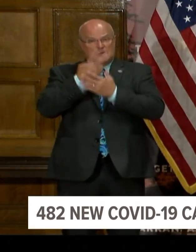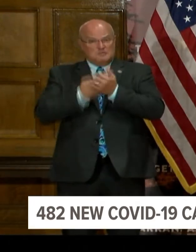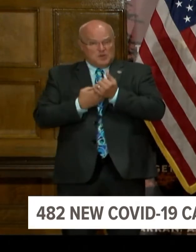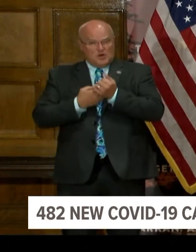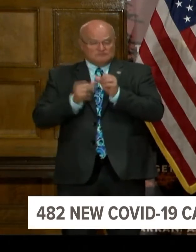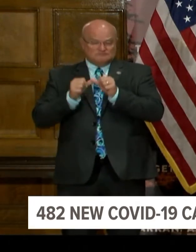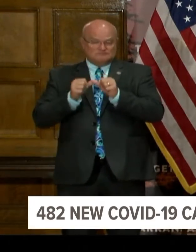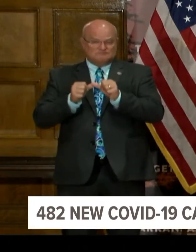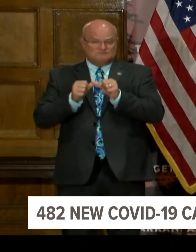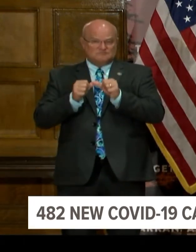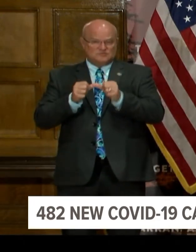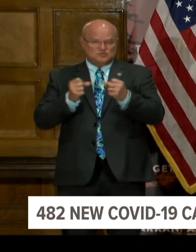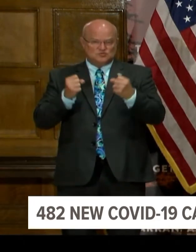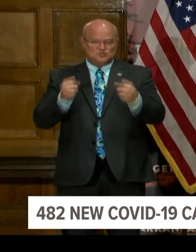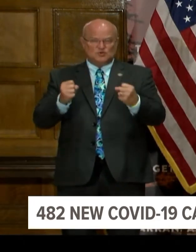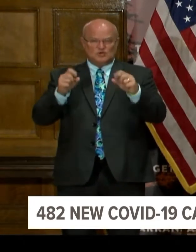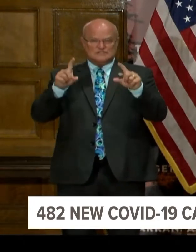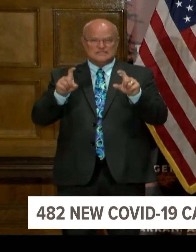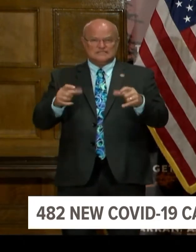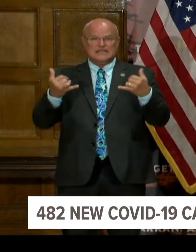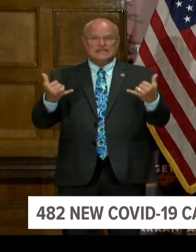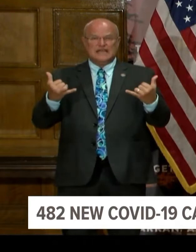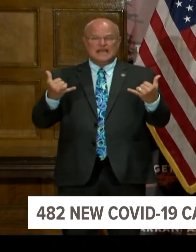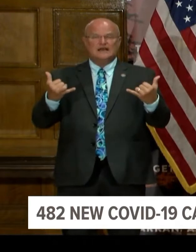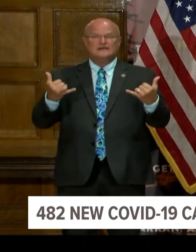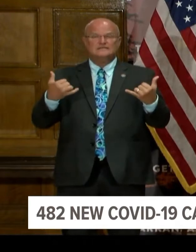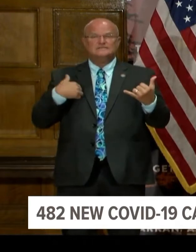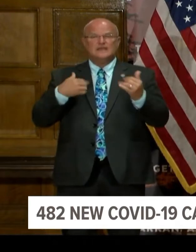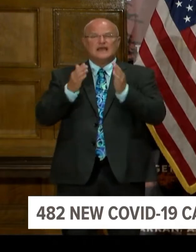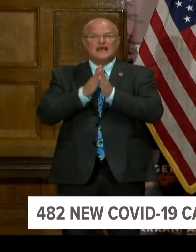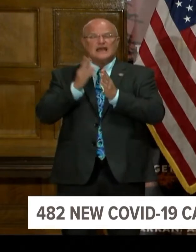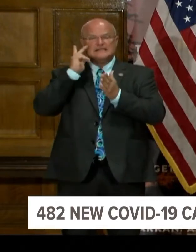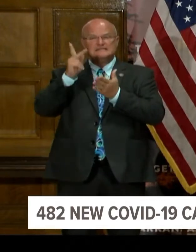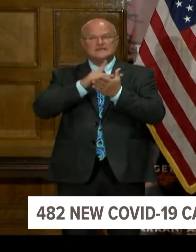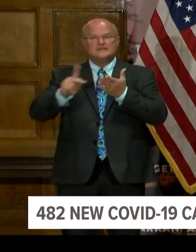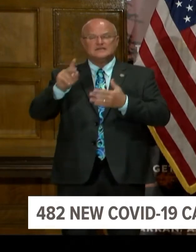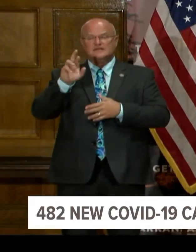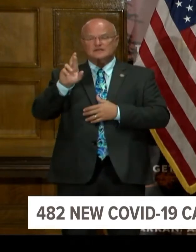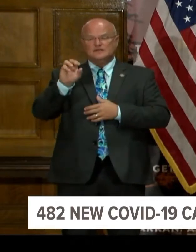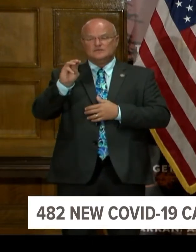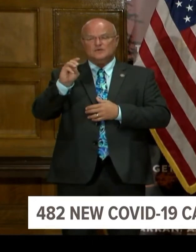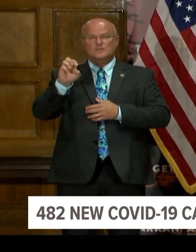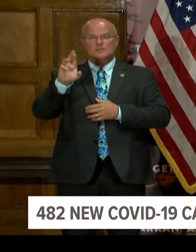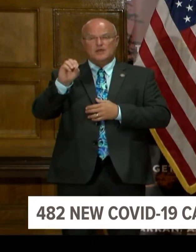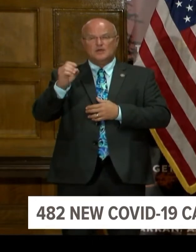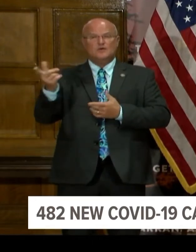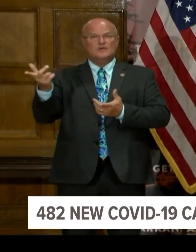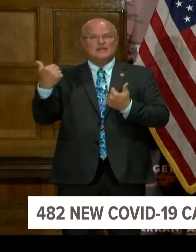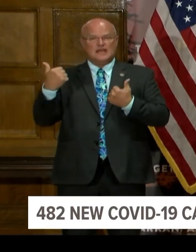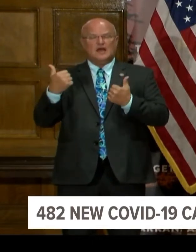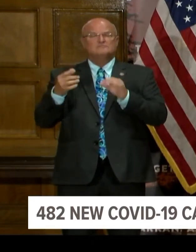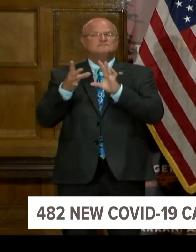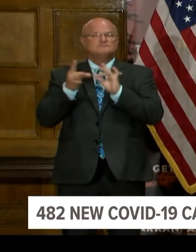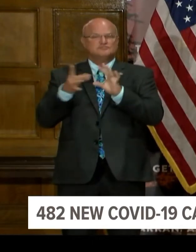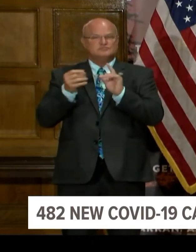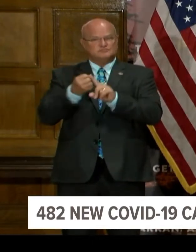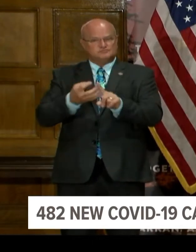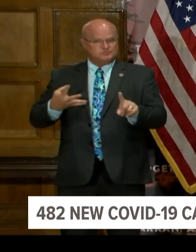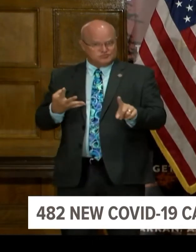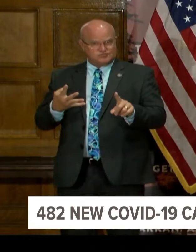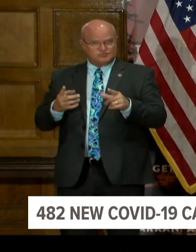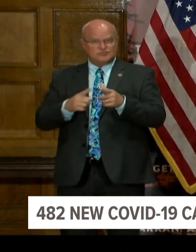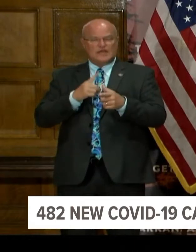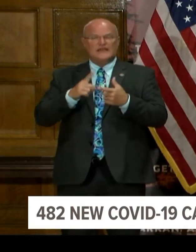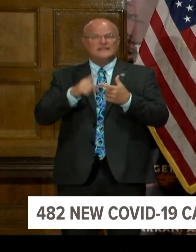those continue to remain strong. With that, let me ask Secretary Romero to come. That'll give some more detail, and then I'll